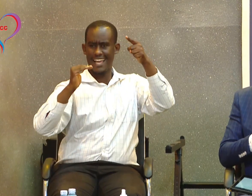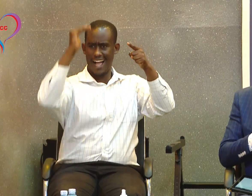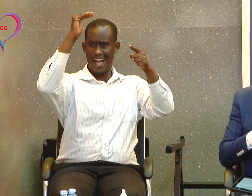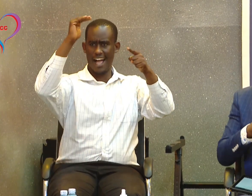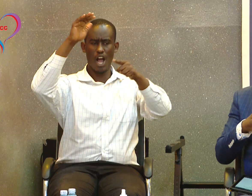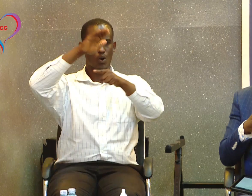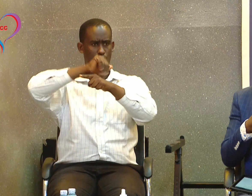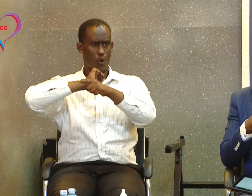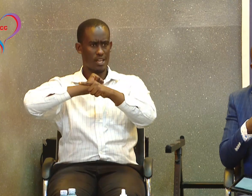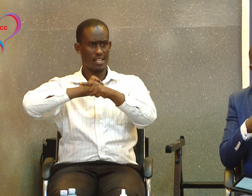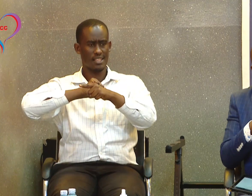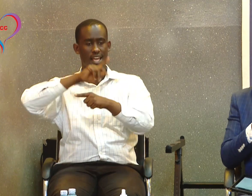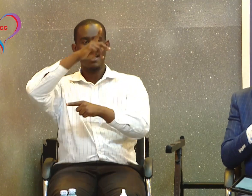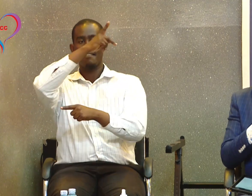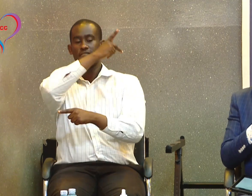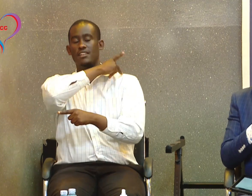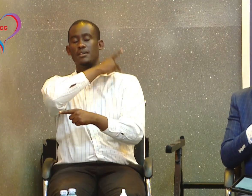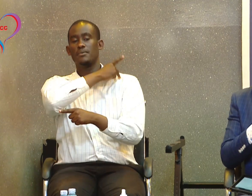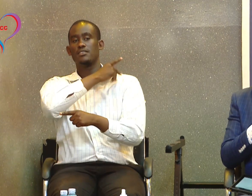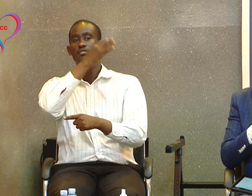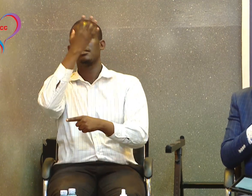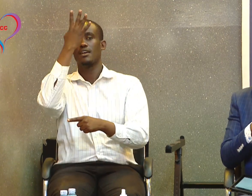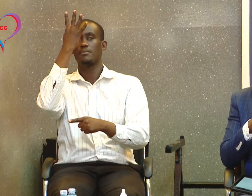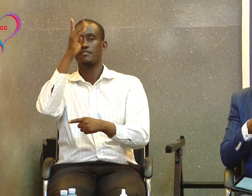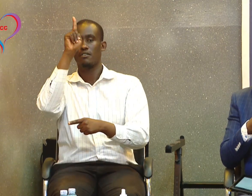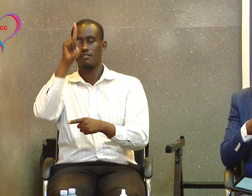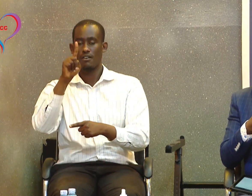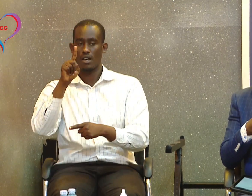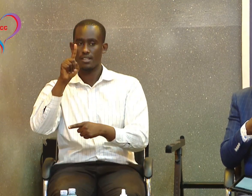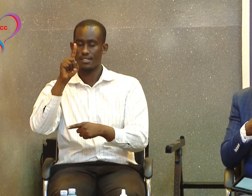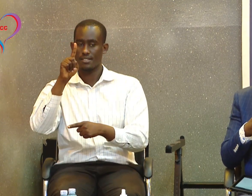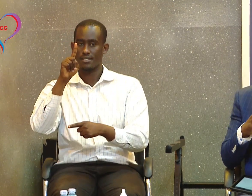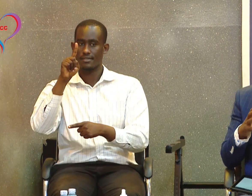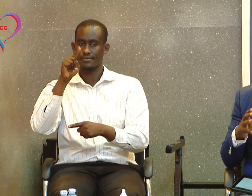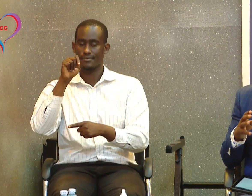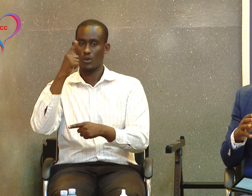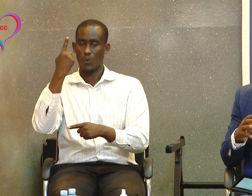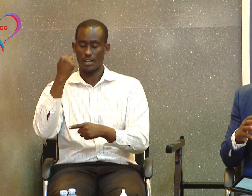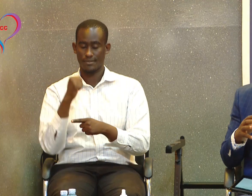okwa waggulu okunene. That is Philippians chapter 4 verse 1.